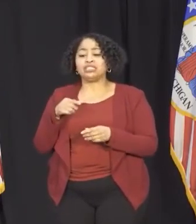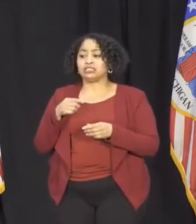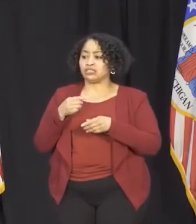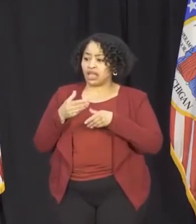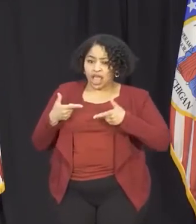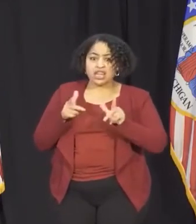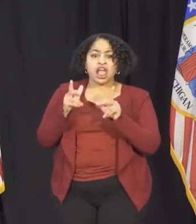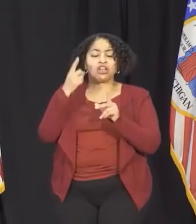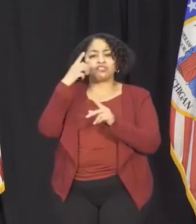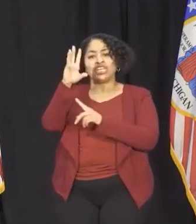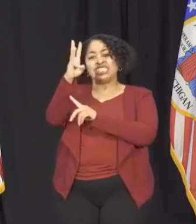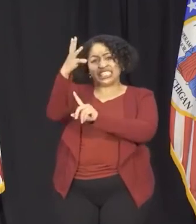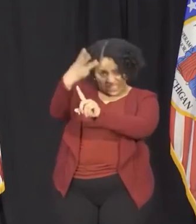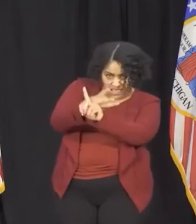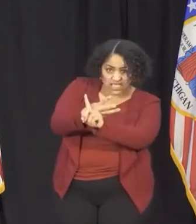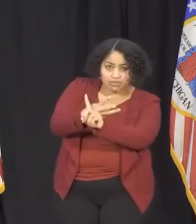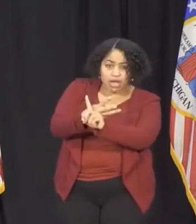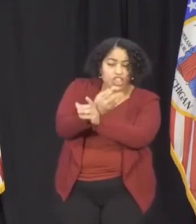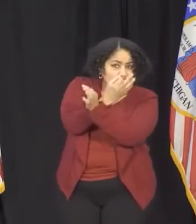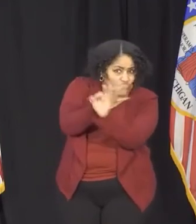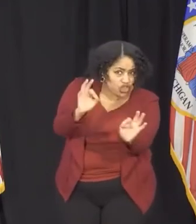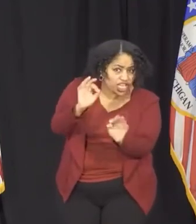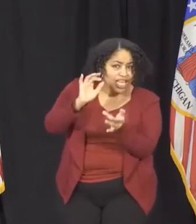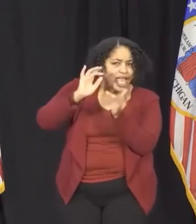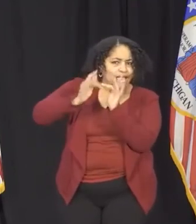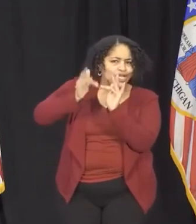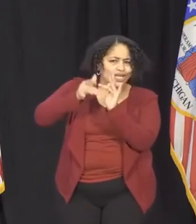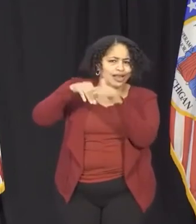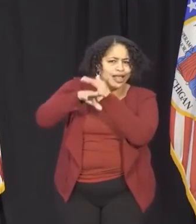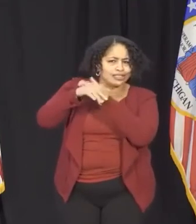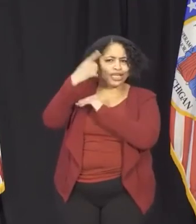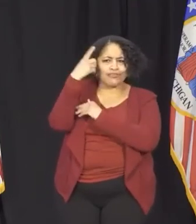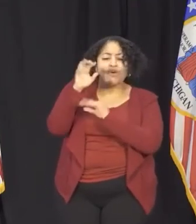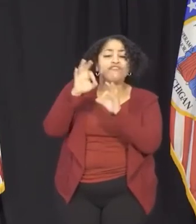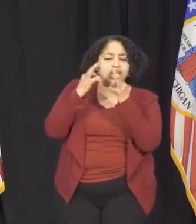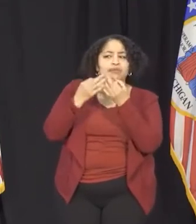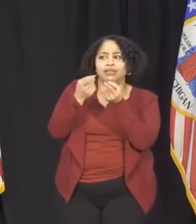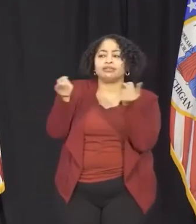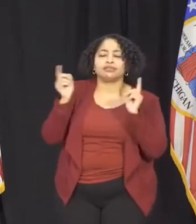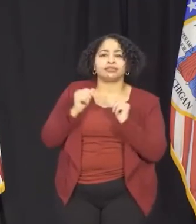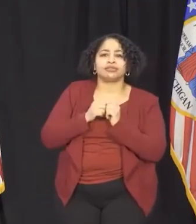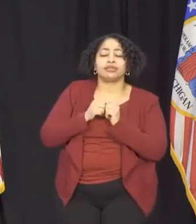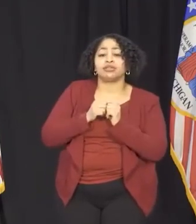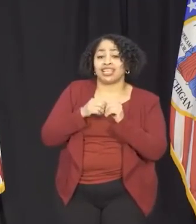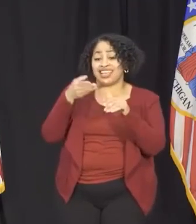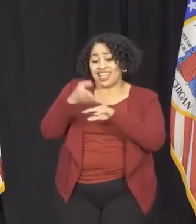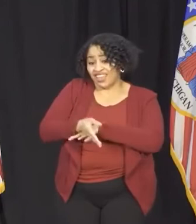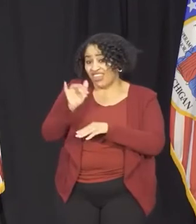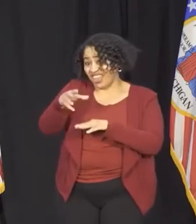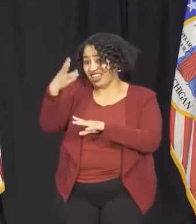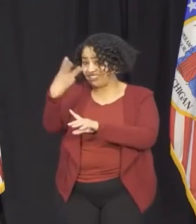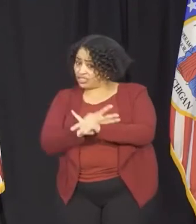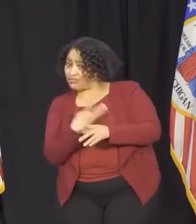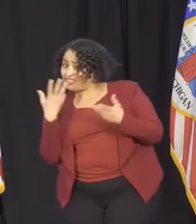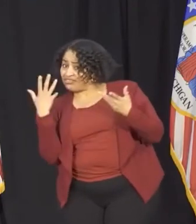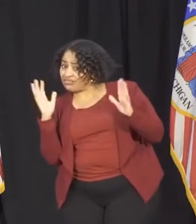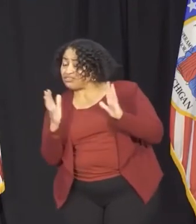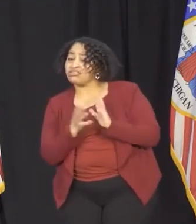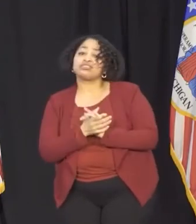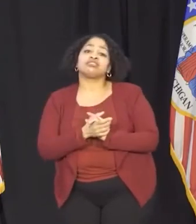initiative allows for 6 months of free internet access for families. After that